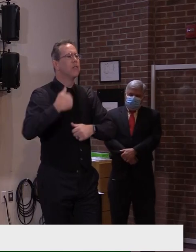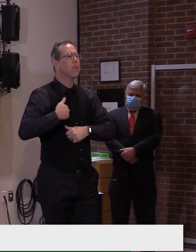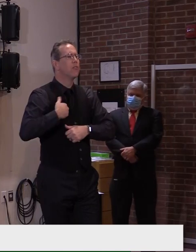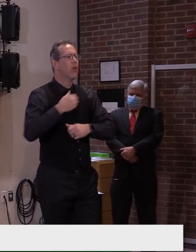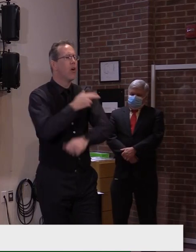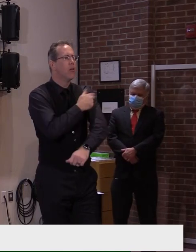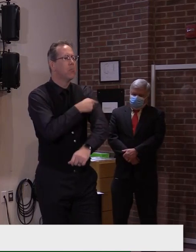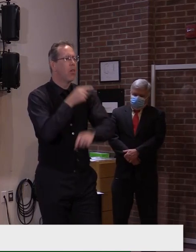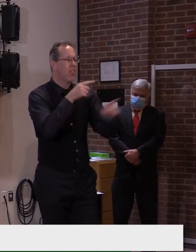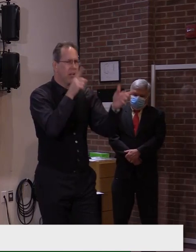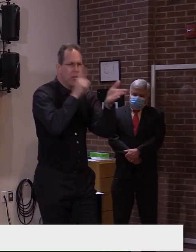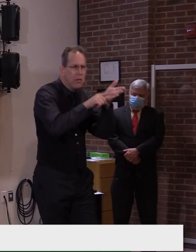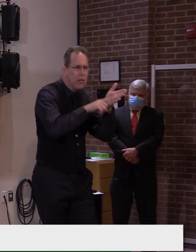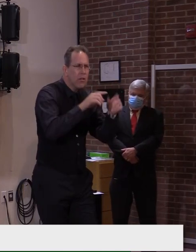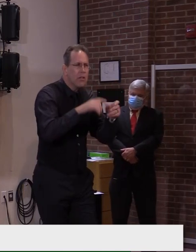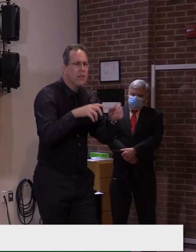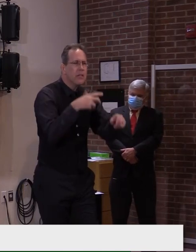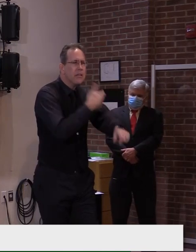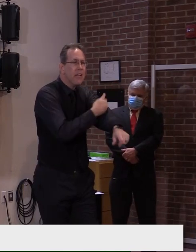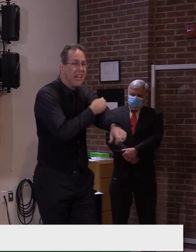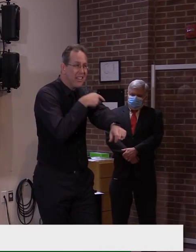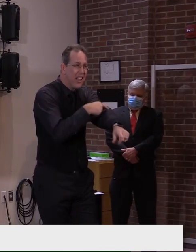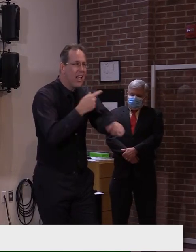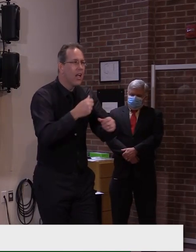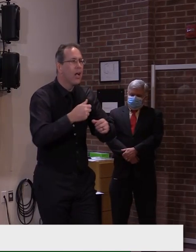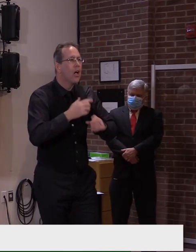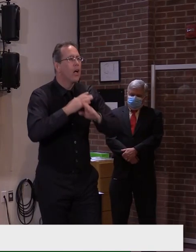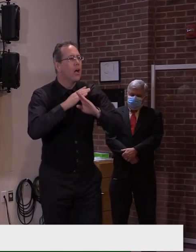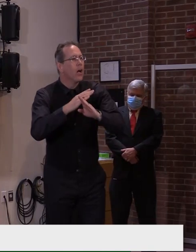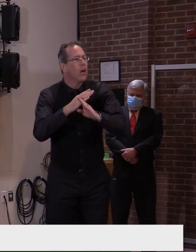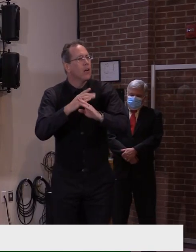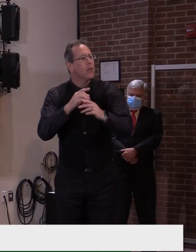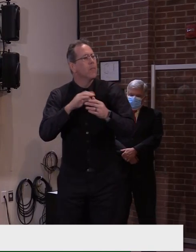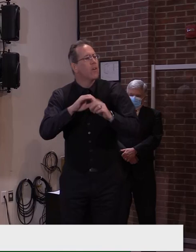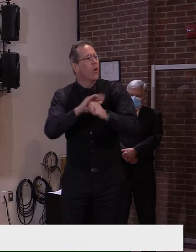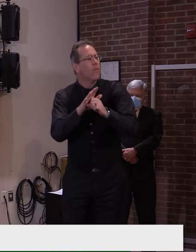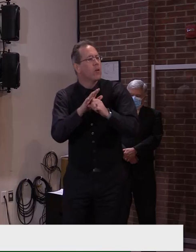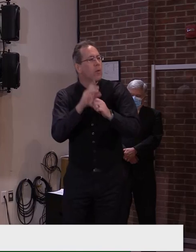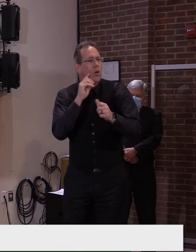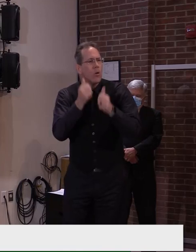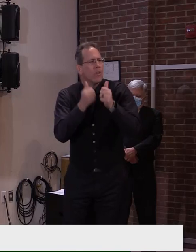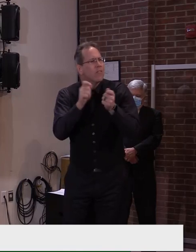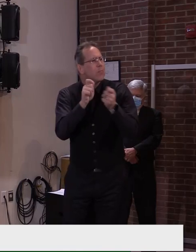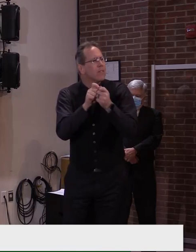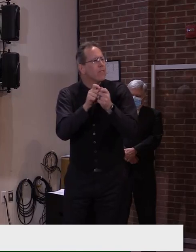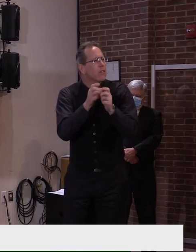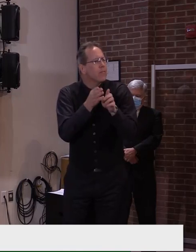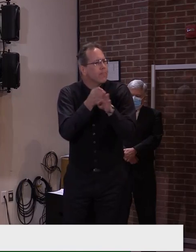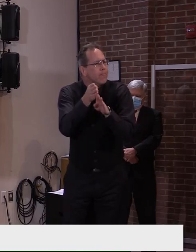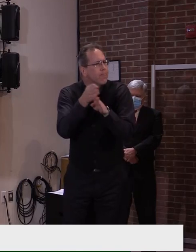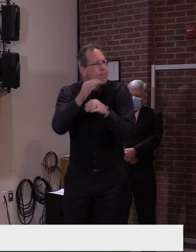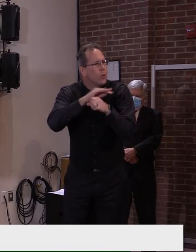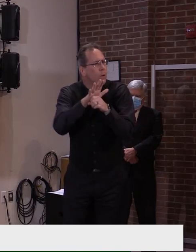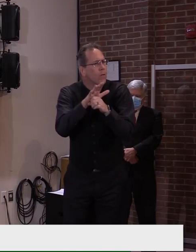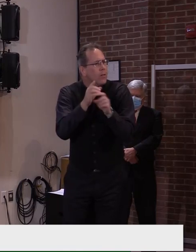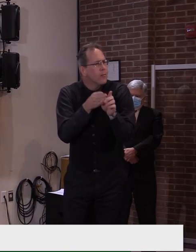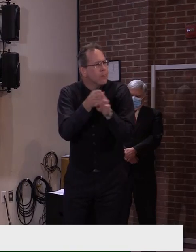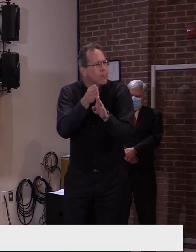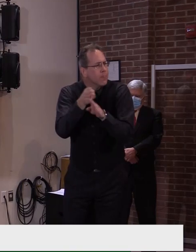coronavirus as its target. And the report suggested